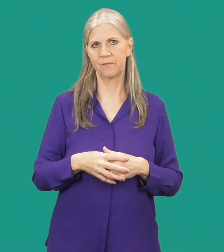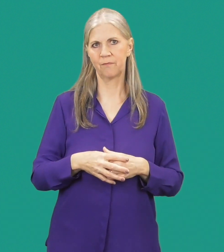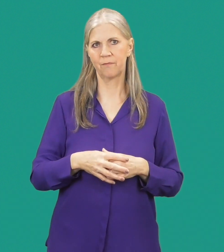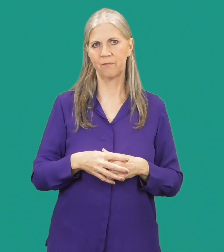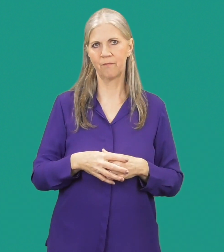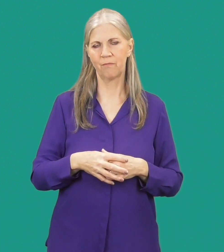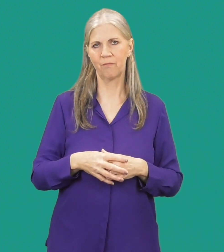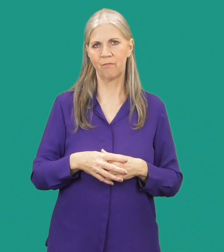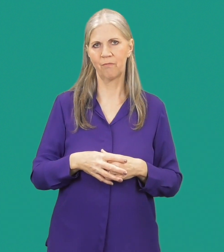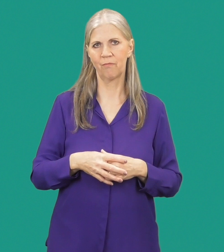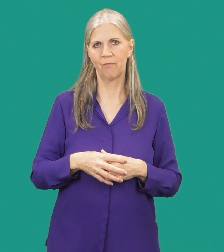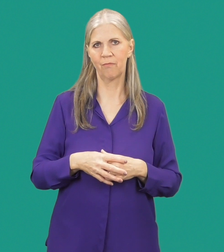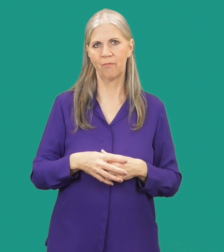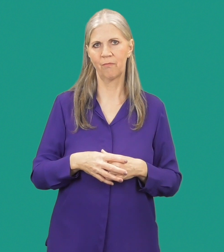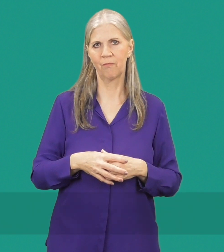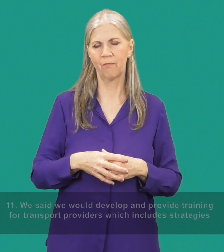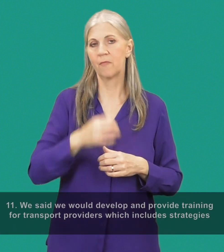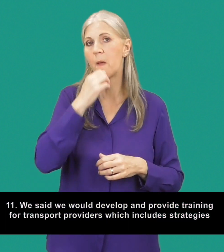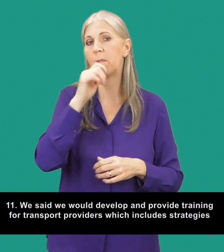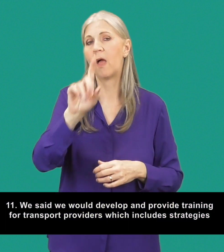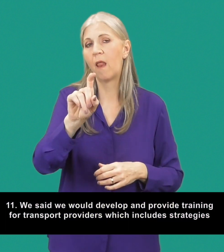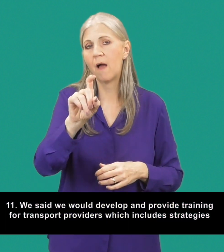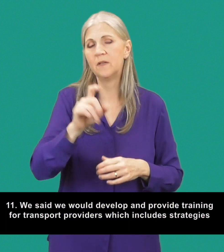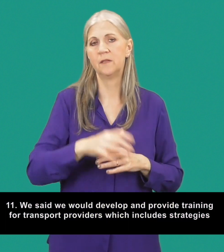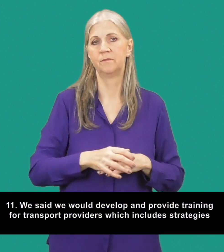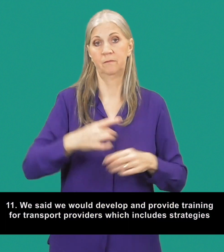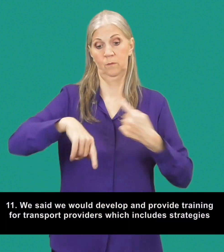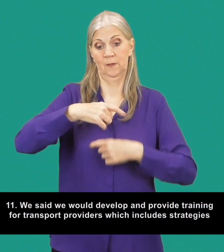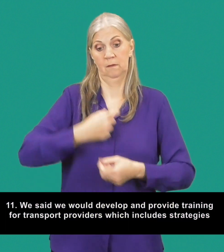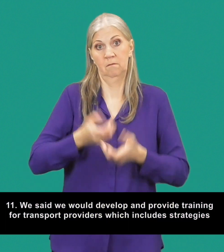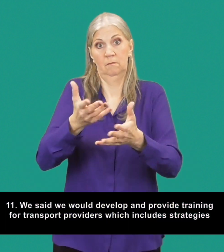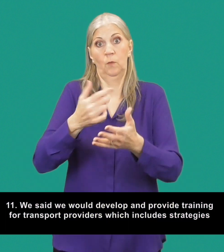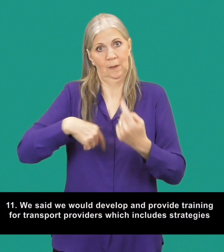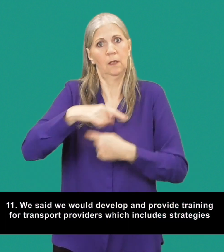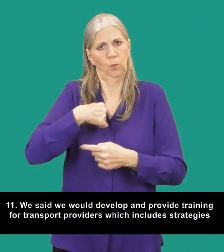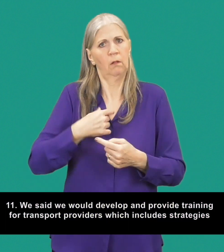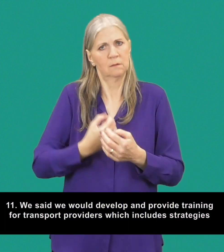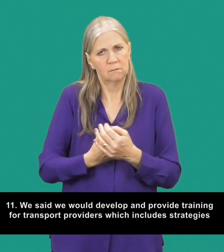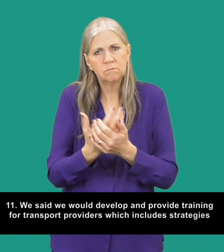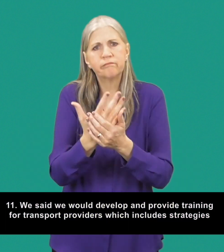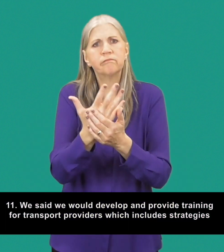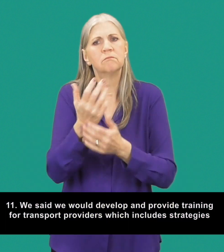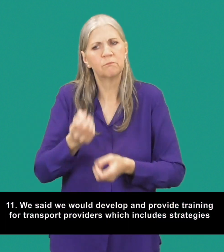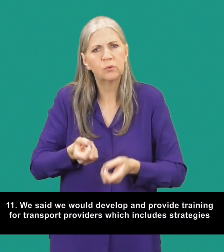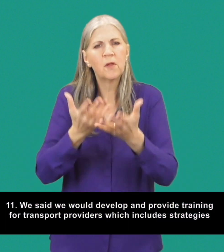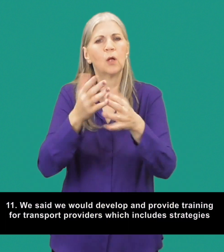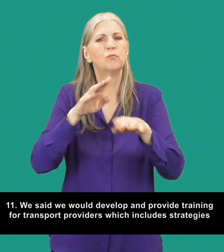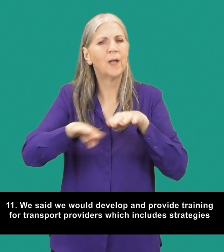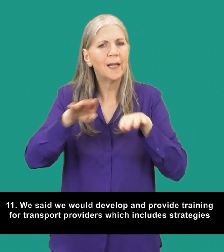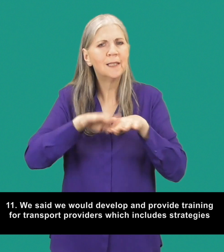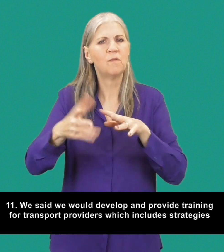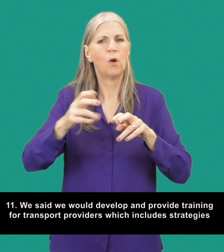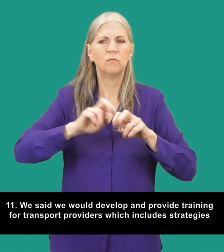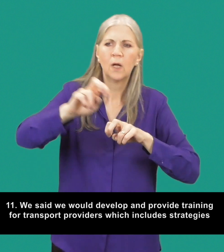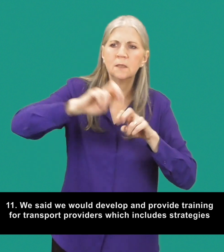Number 11. We said we would develop and provide training for transport providers, which includes